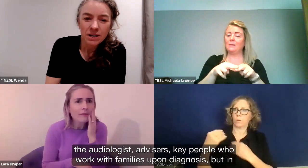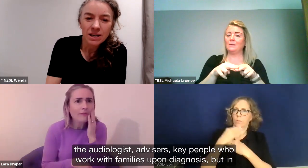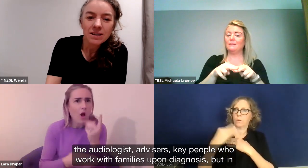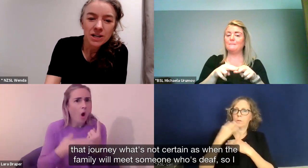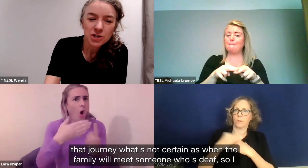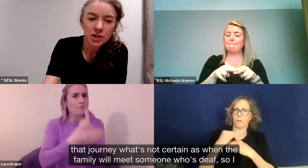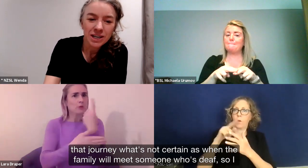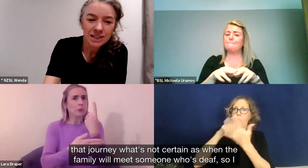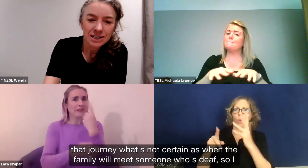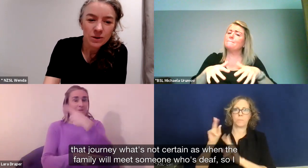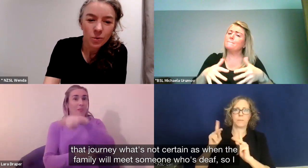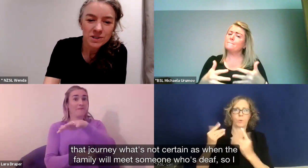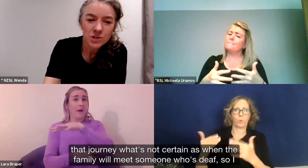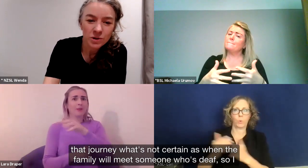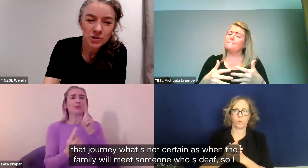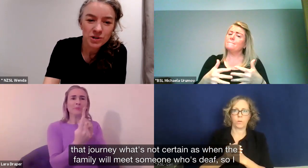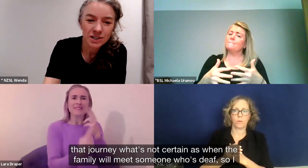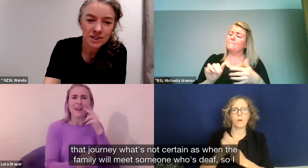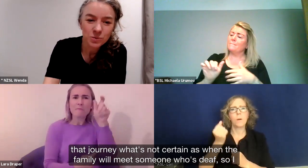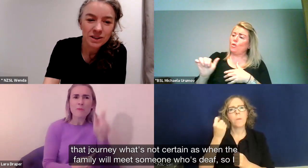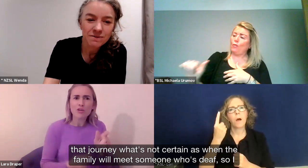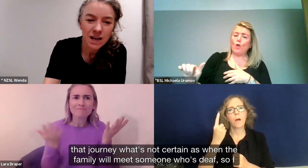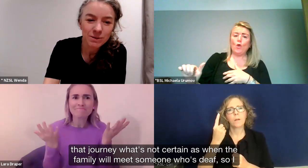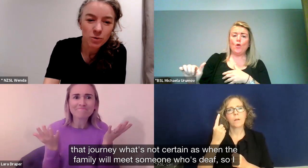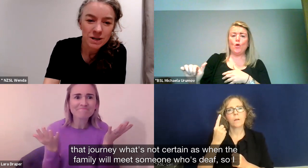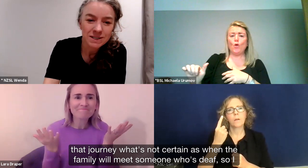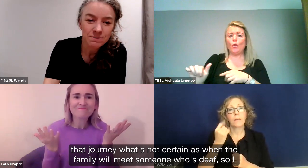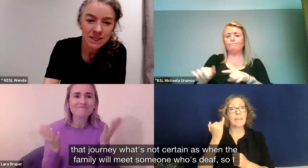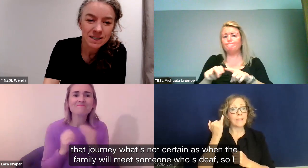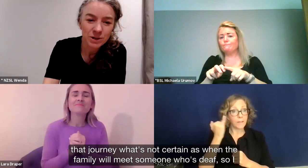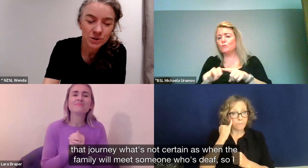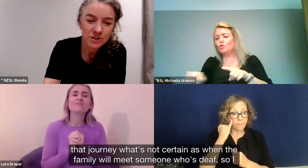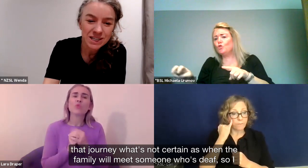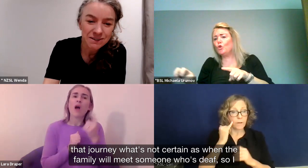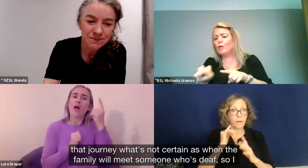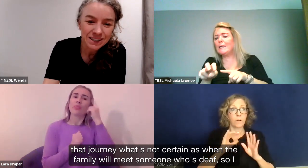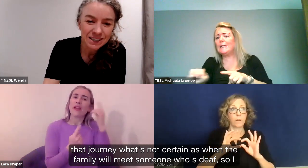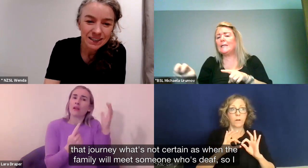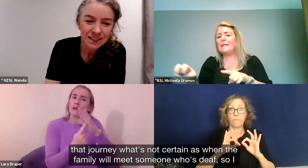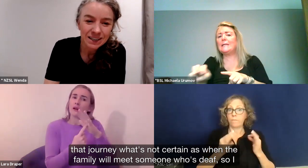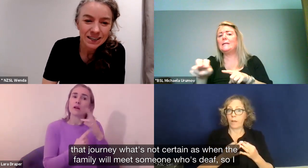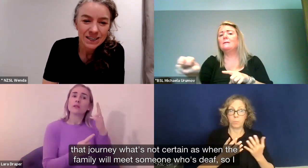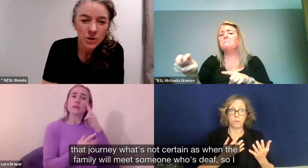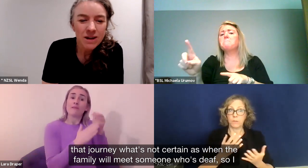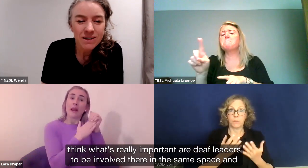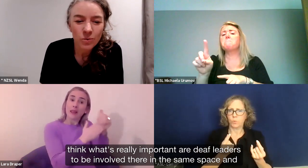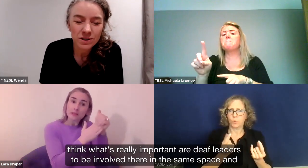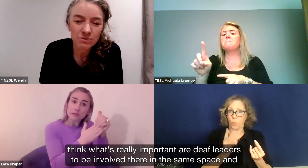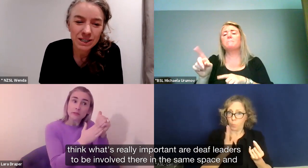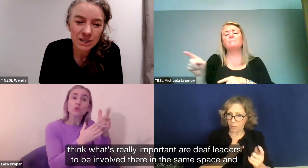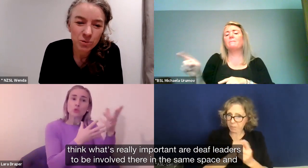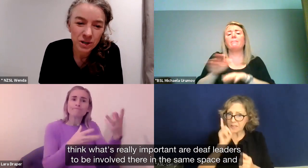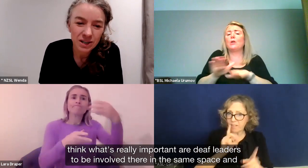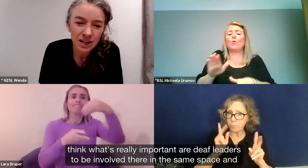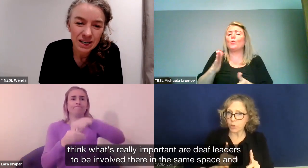But in that journey, what's not certain is when the family will meet someone who's deaf. So I think